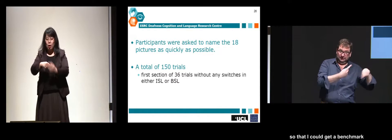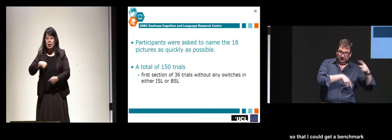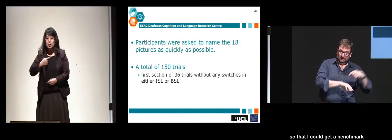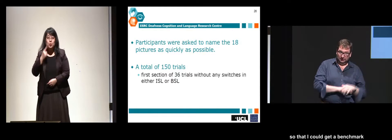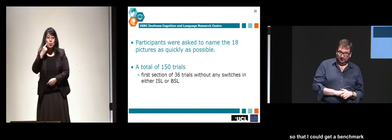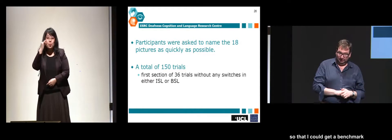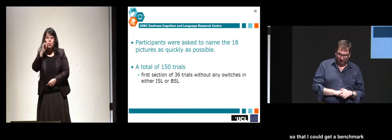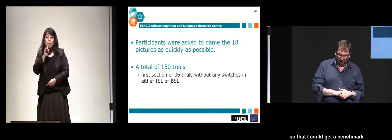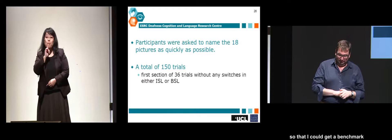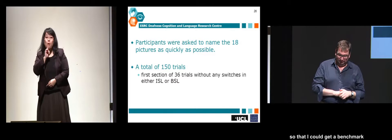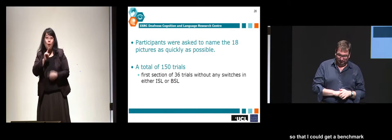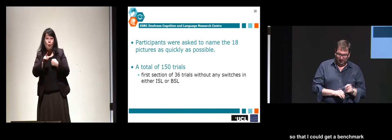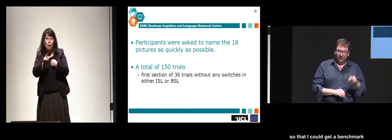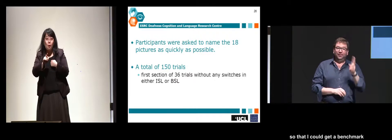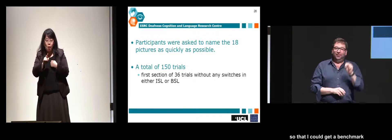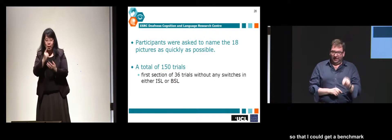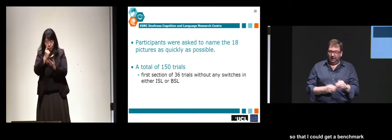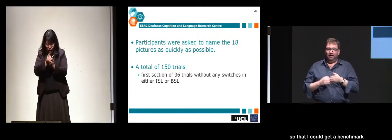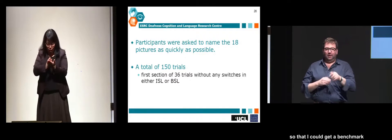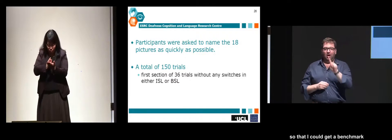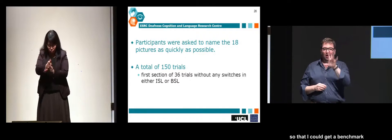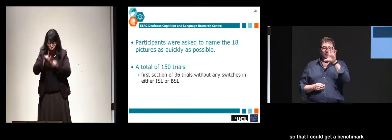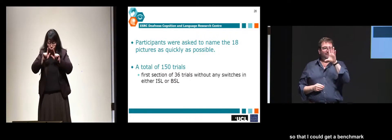one sign language.